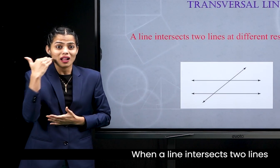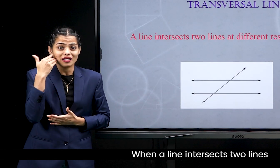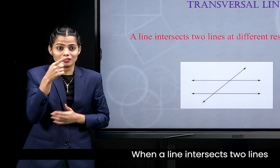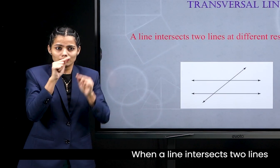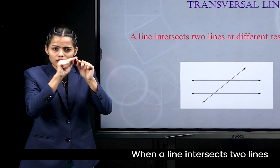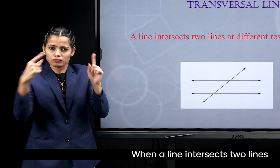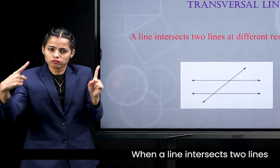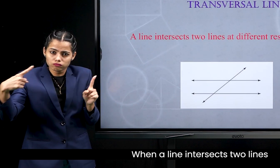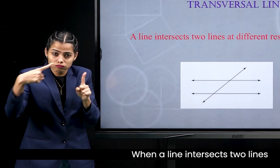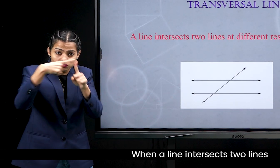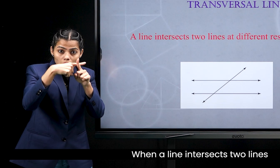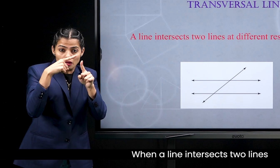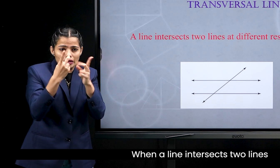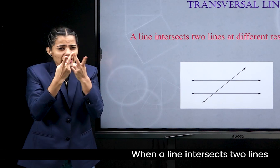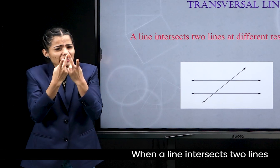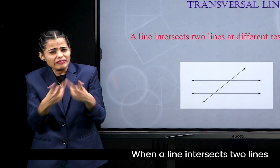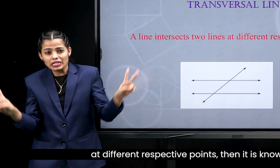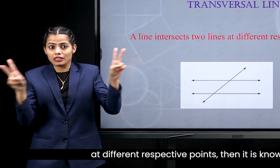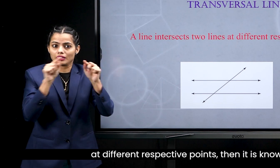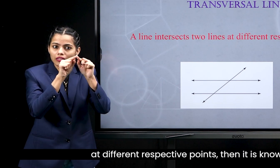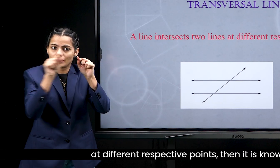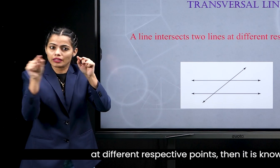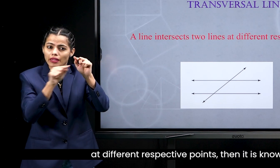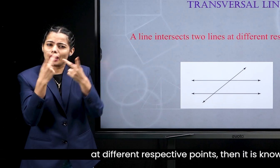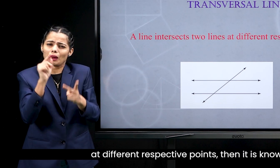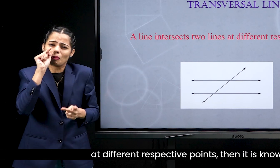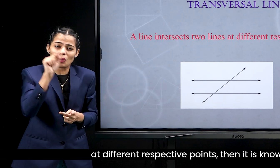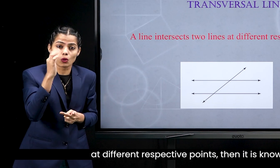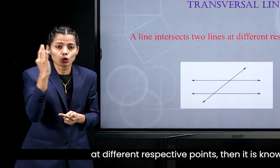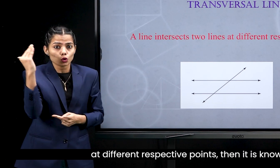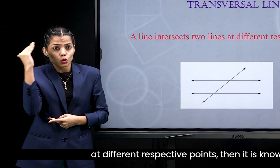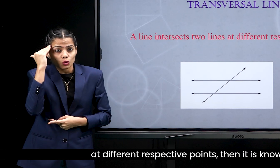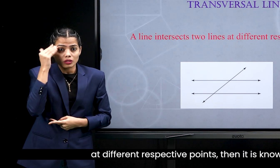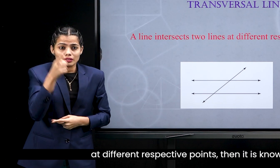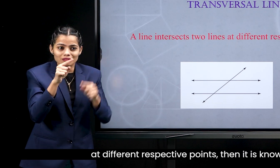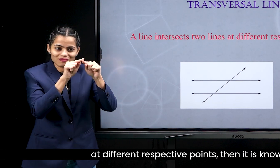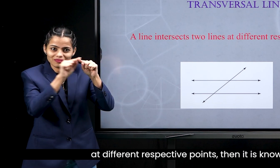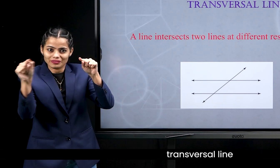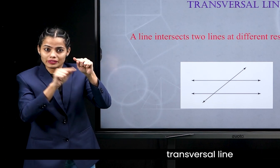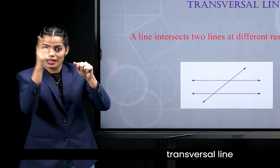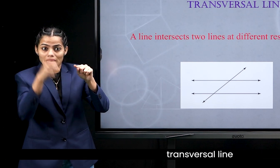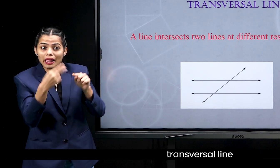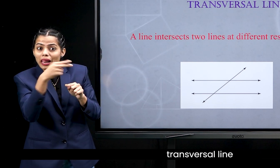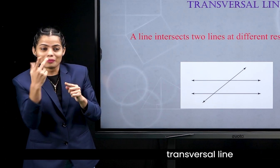When a line intersects two lines at different respective points, then it is known as transversal line.